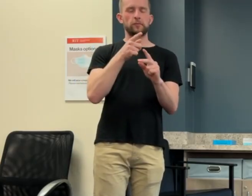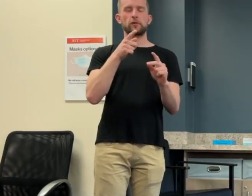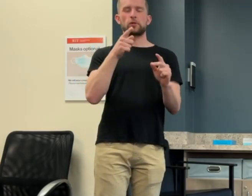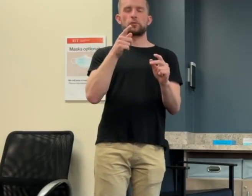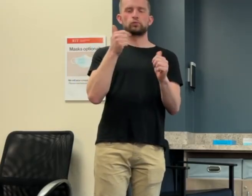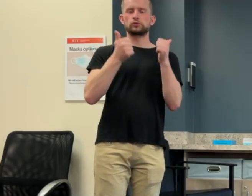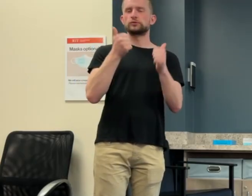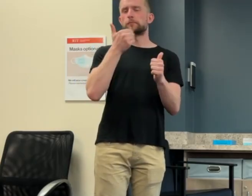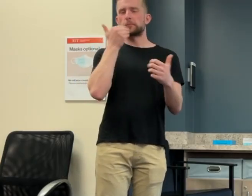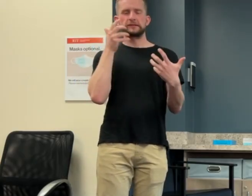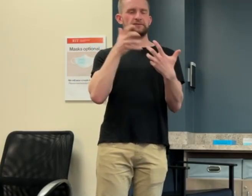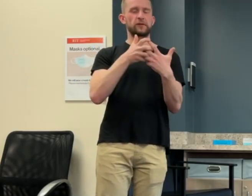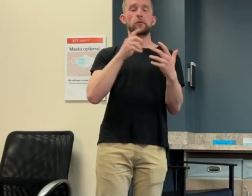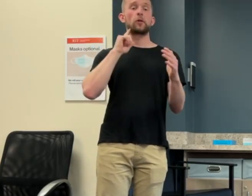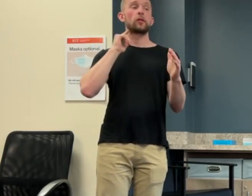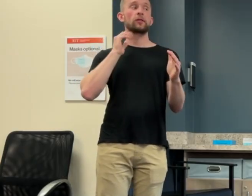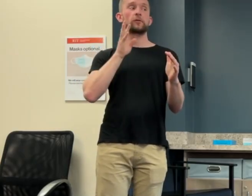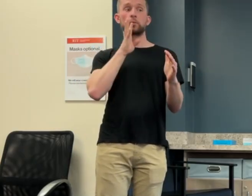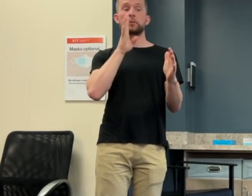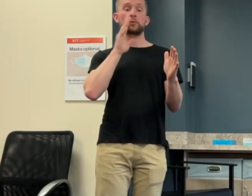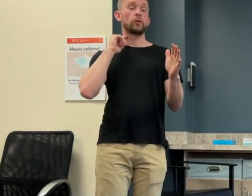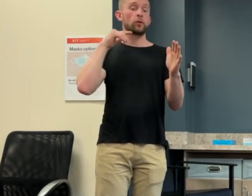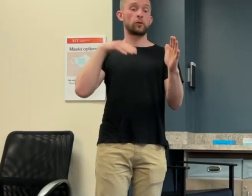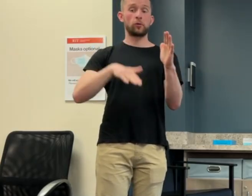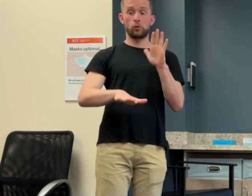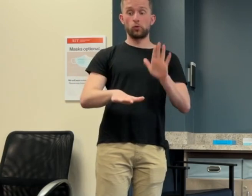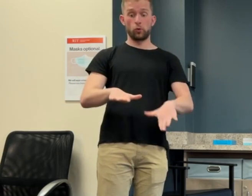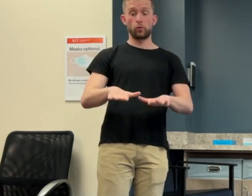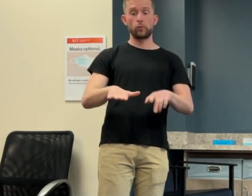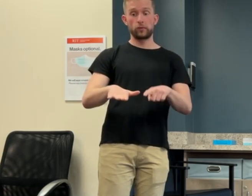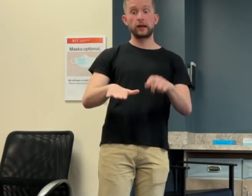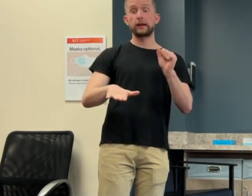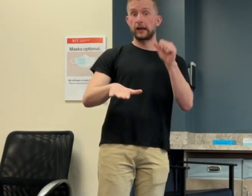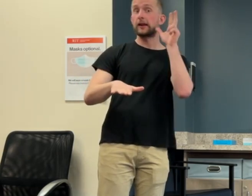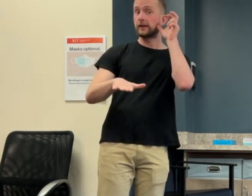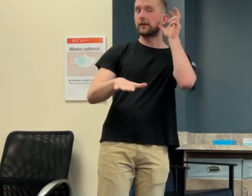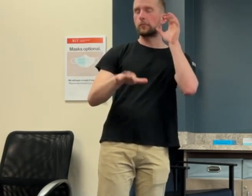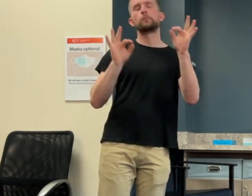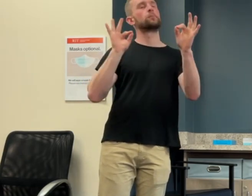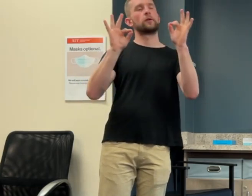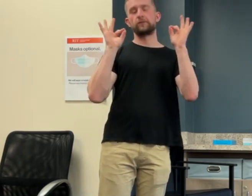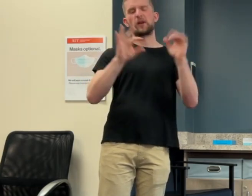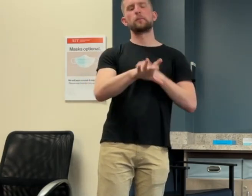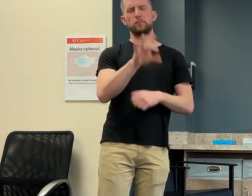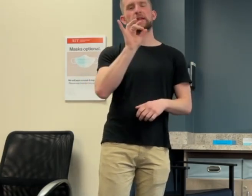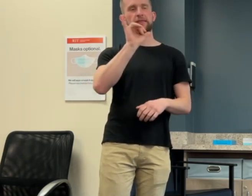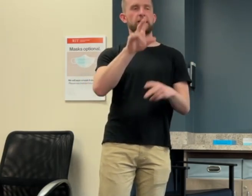access to those body sounds. So that would be a specific reason for picking a different implant.